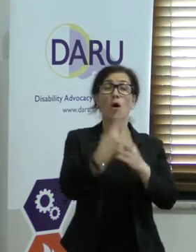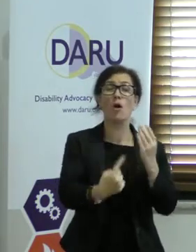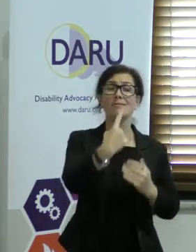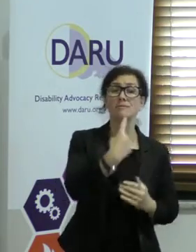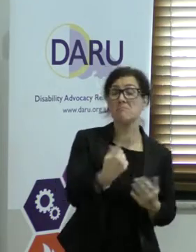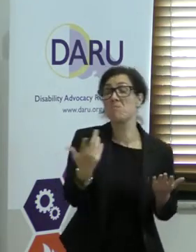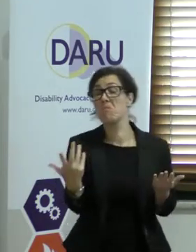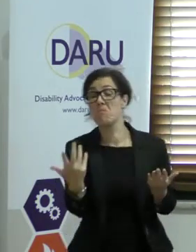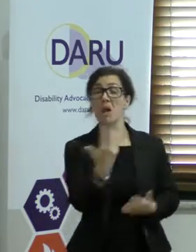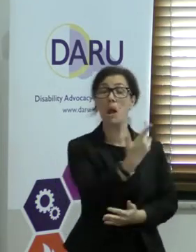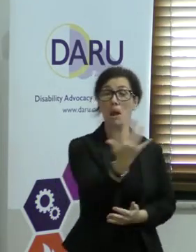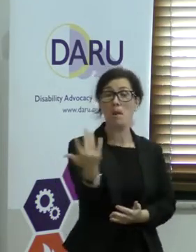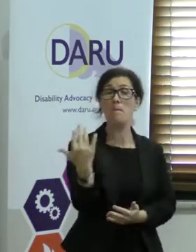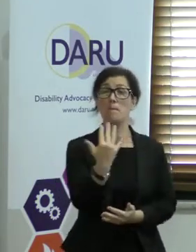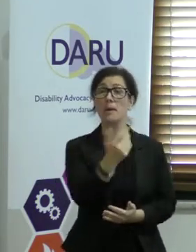how many